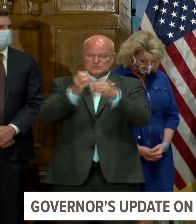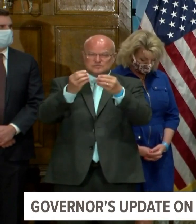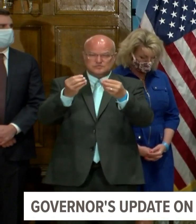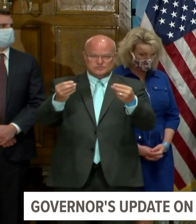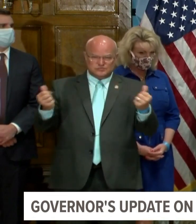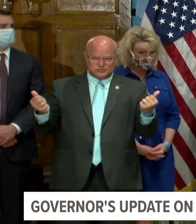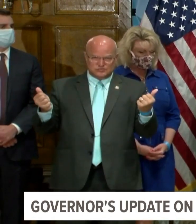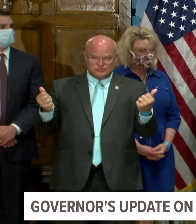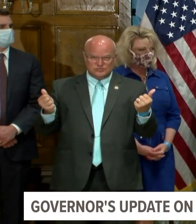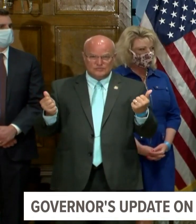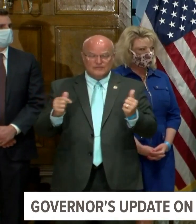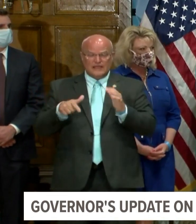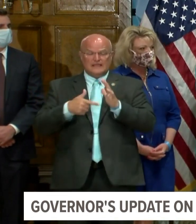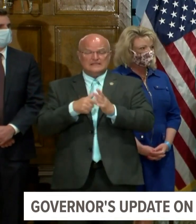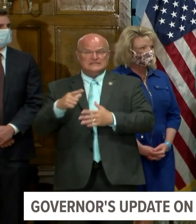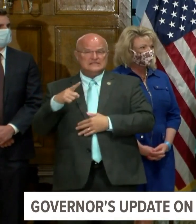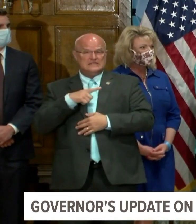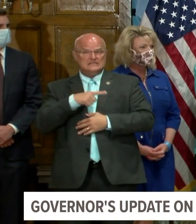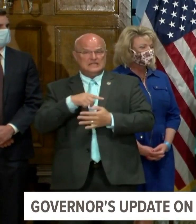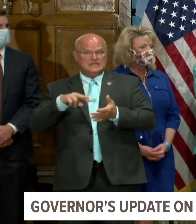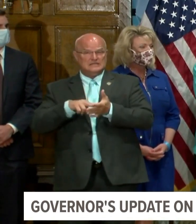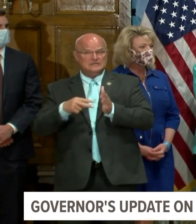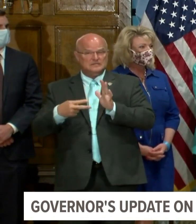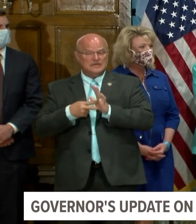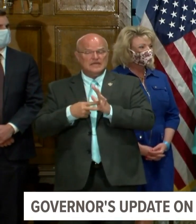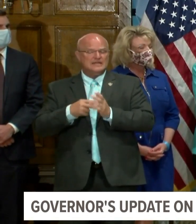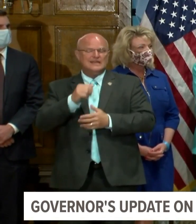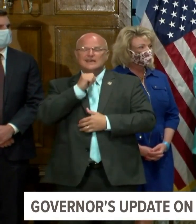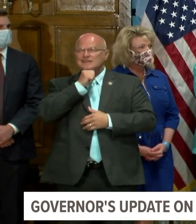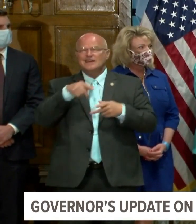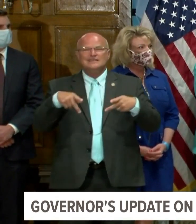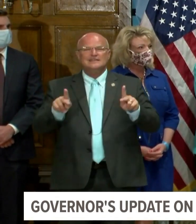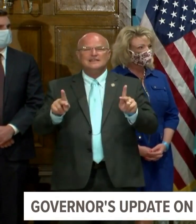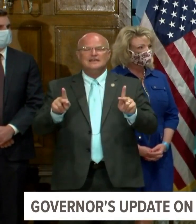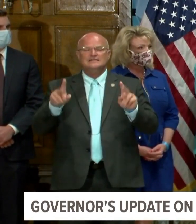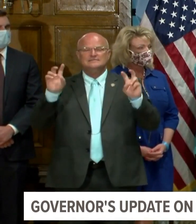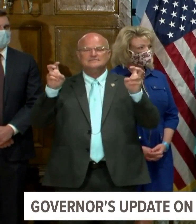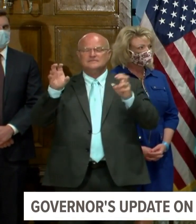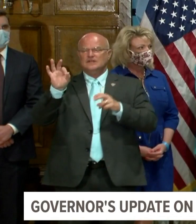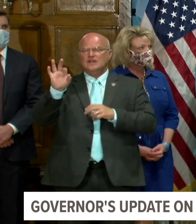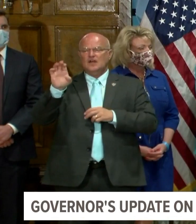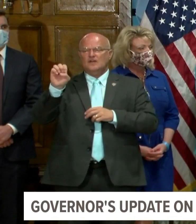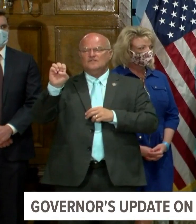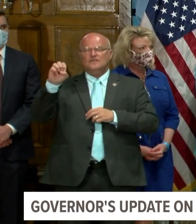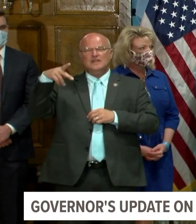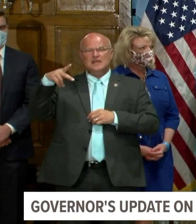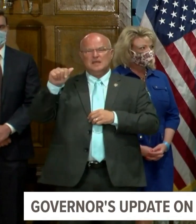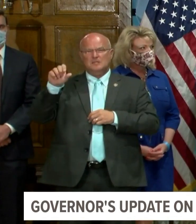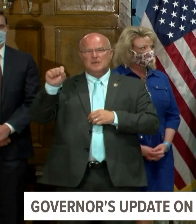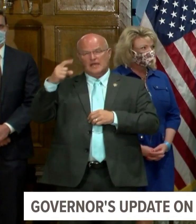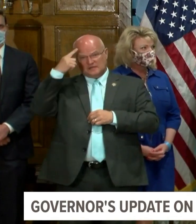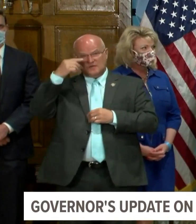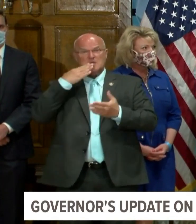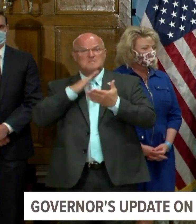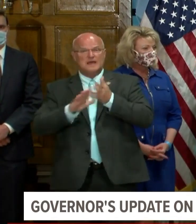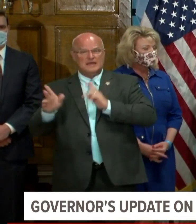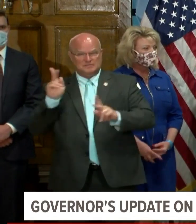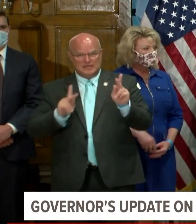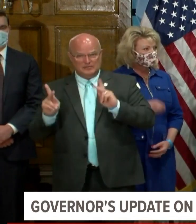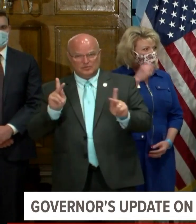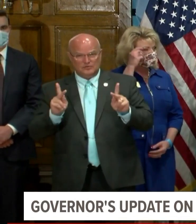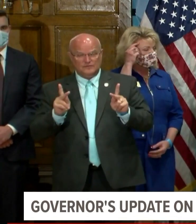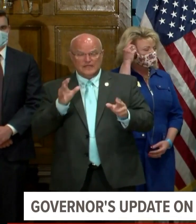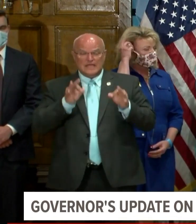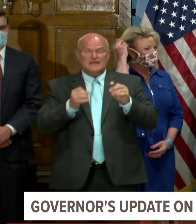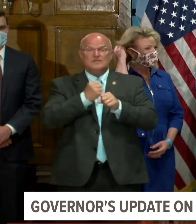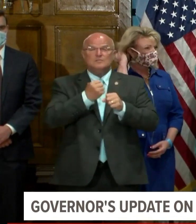because the way this legislation is intended is to not allow a free pass for bad actors. And in fact, the only way you get this immunity